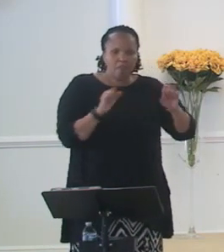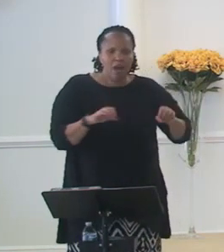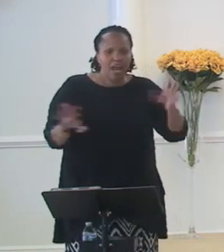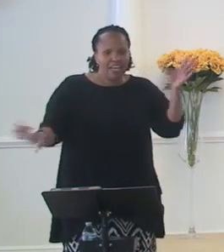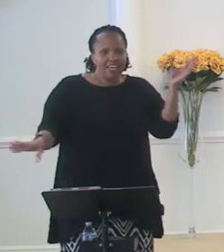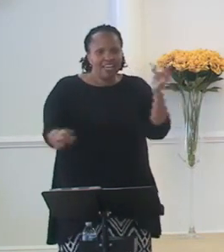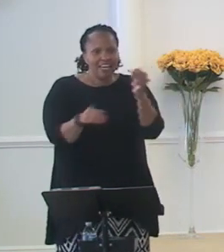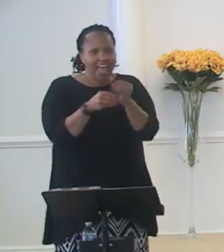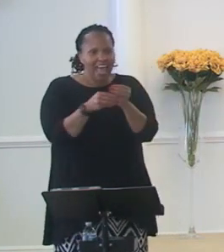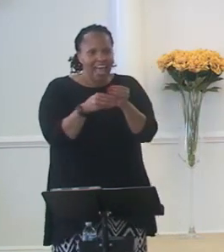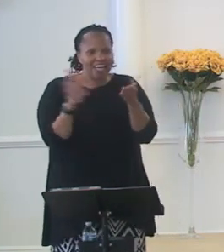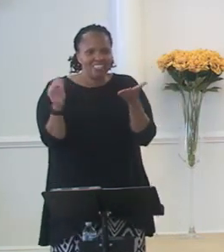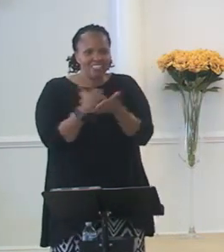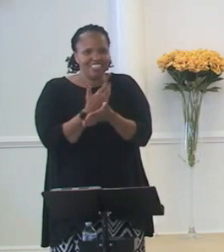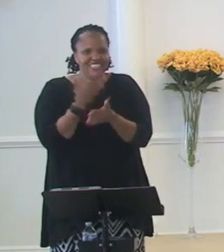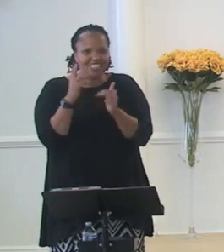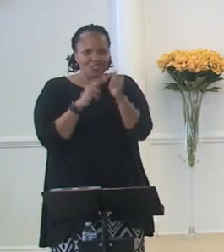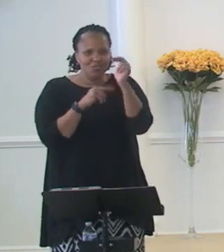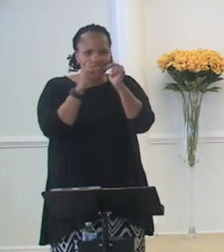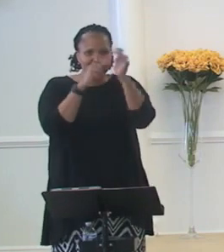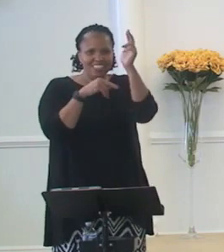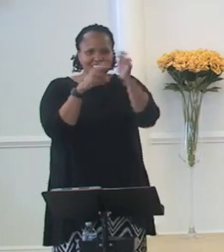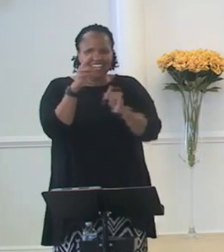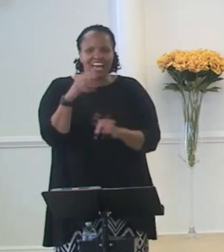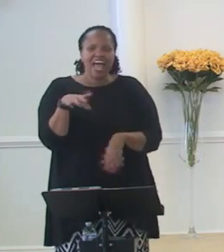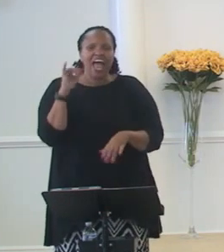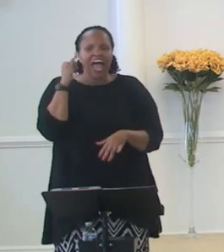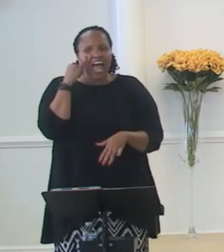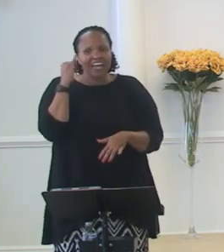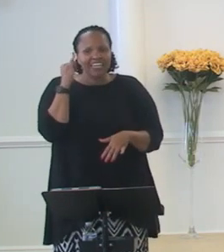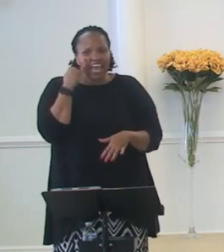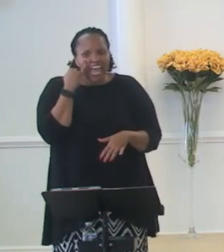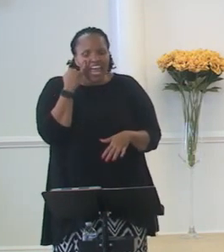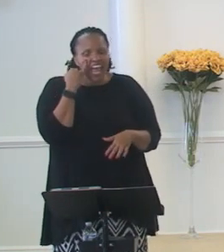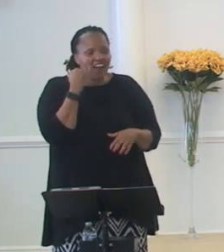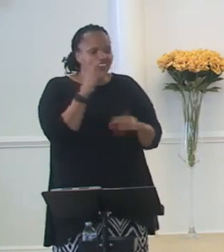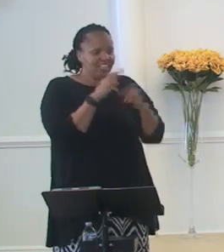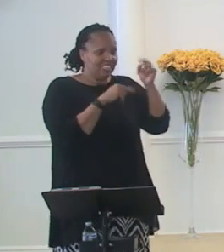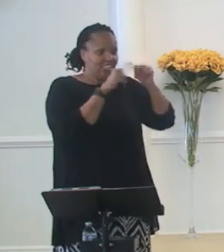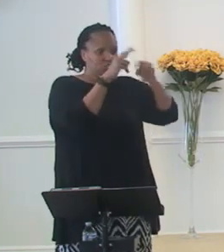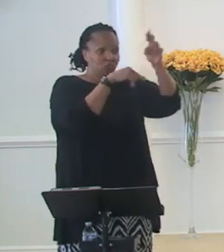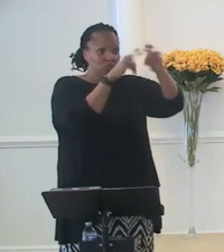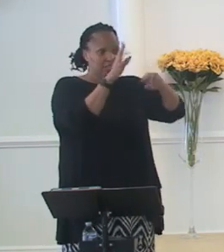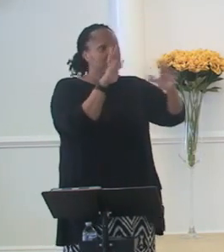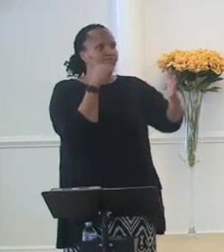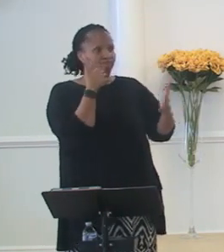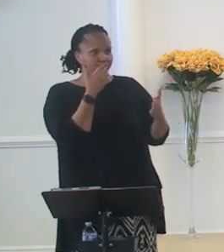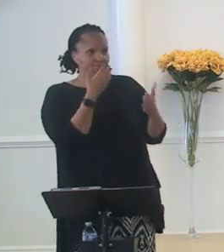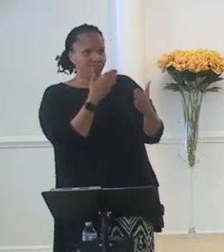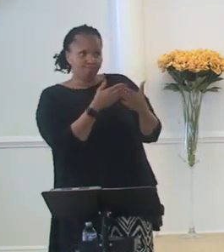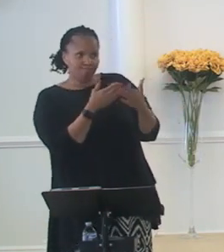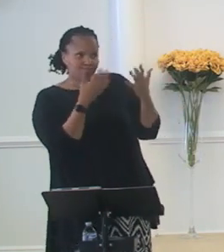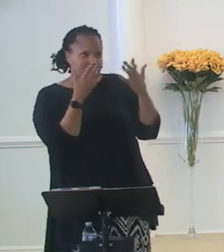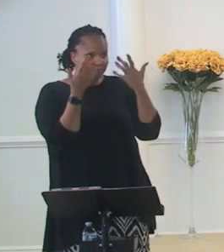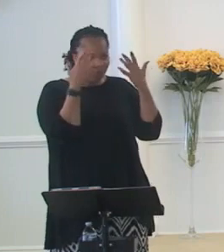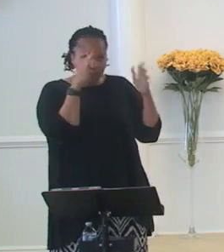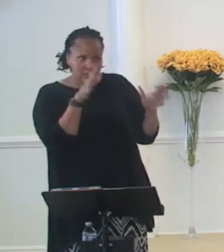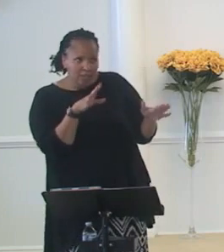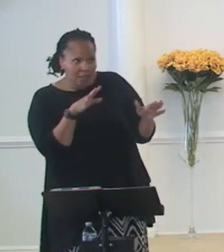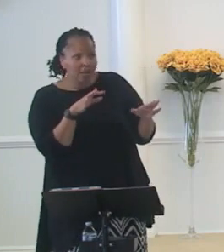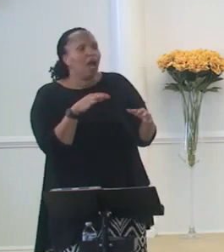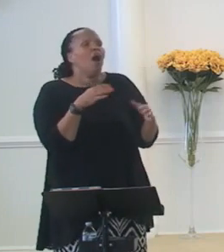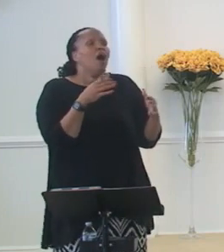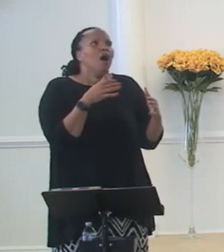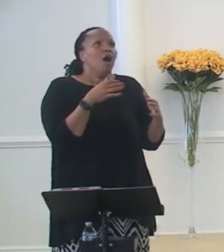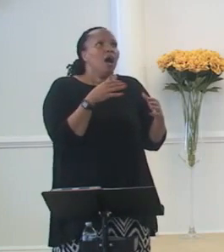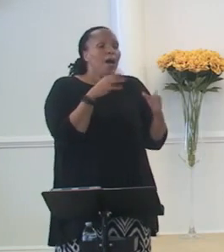new thing in its place. And if the integrity of the structure isn't known, the results can cause one to